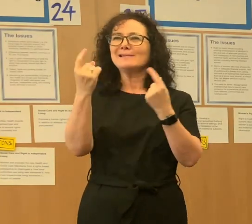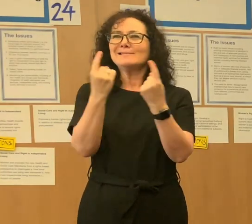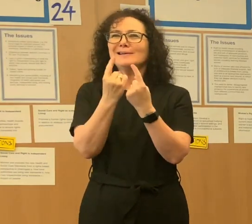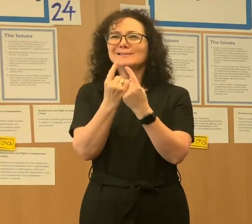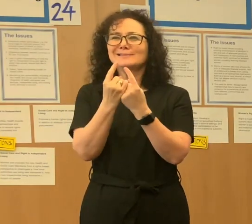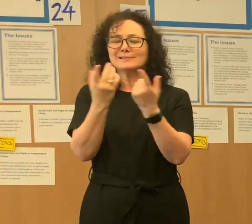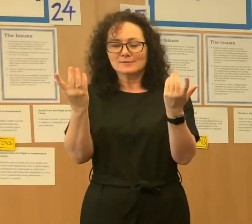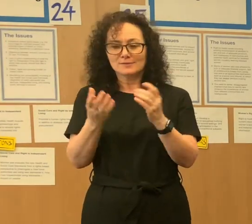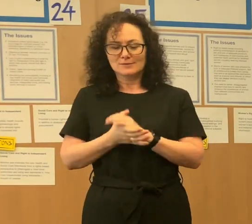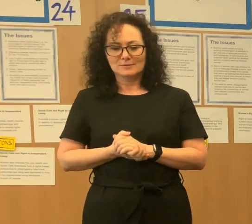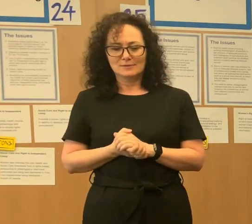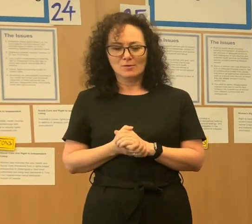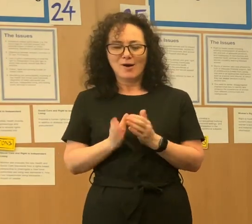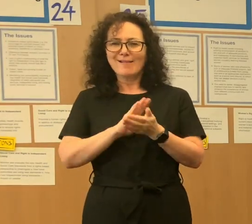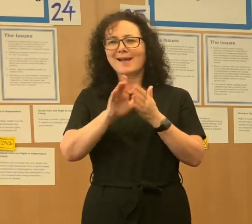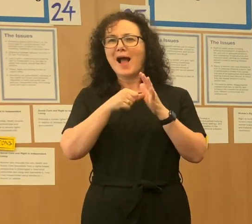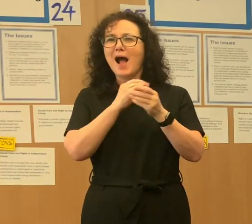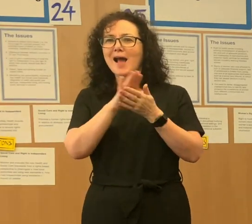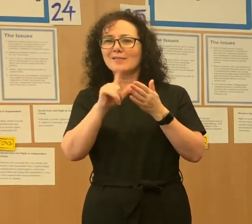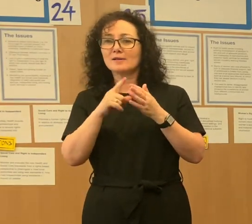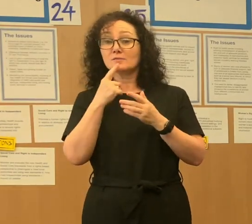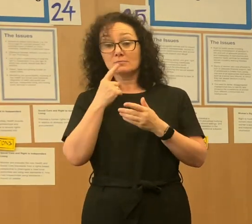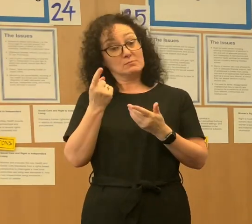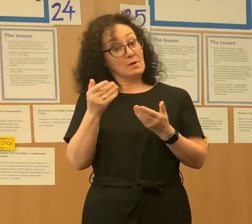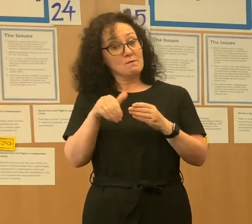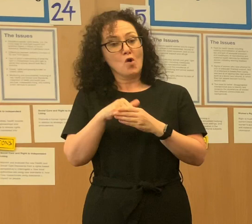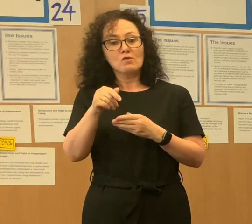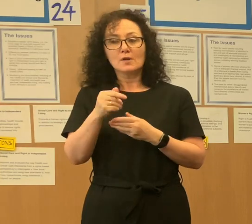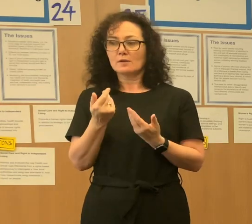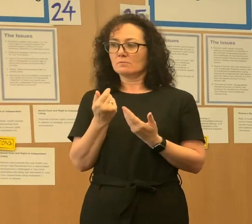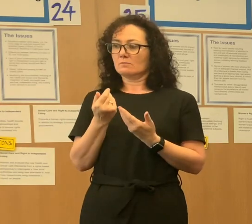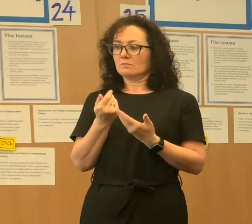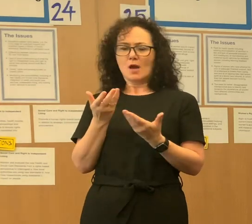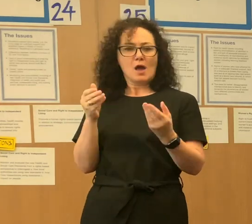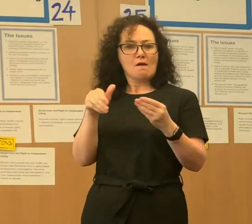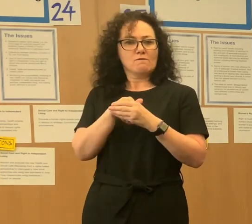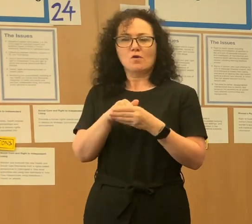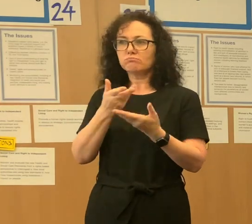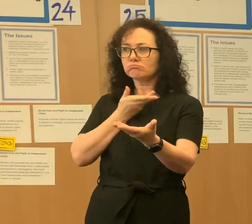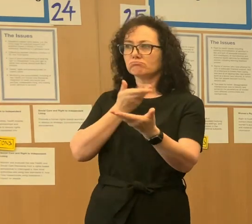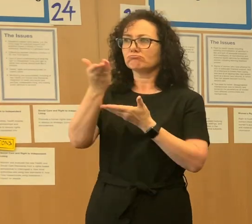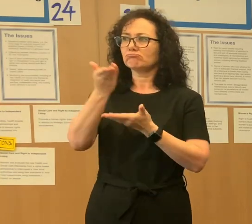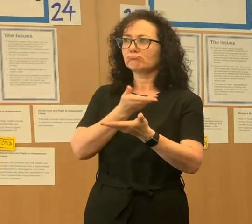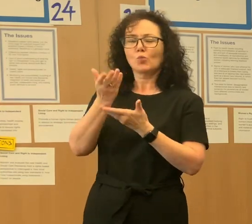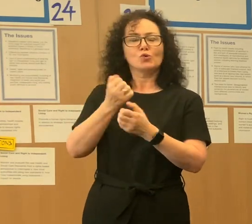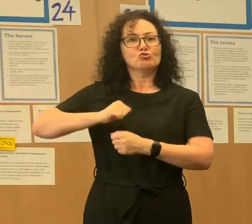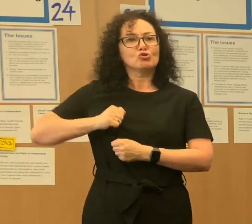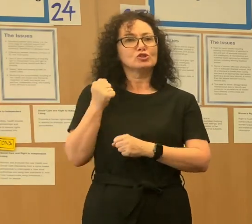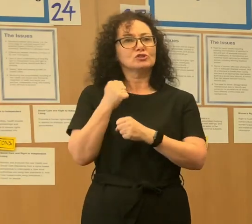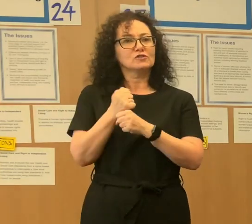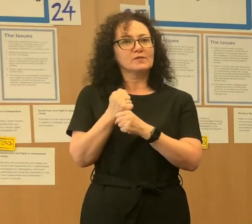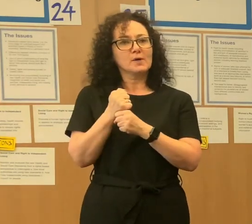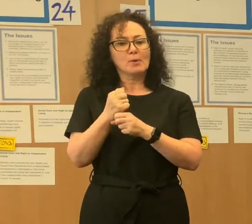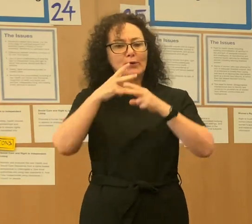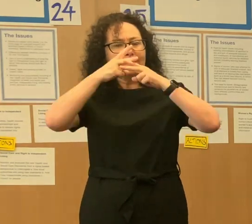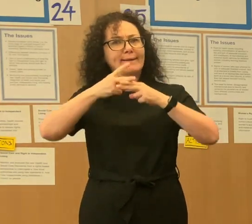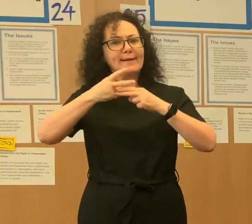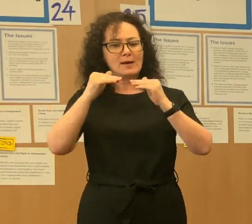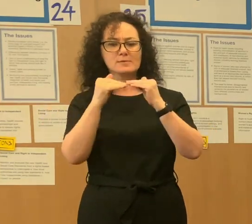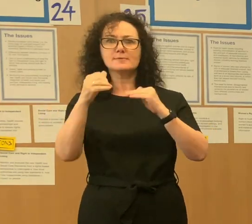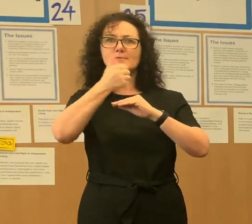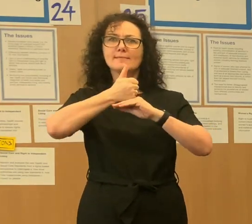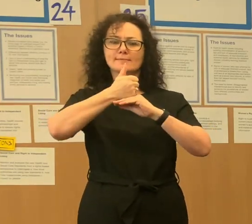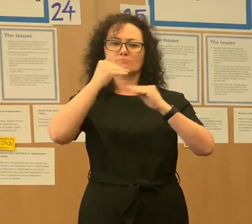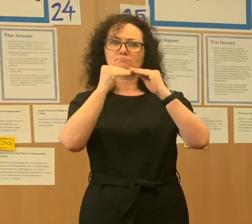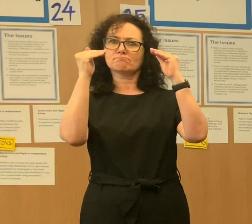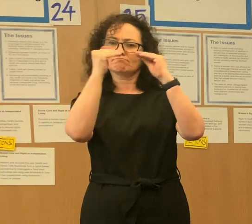included the contributions that we made to several government consultations and to the national care standards. However, possibly